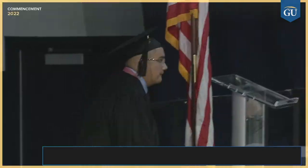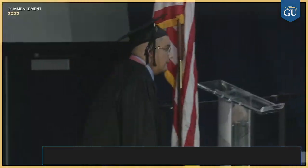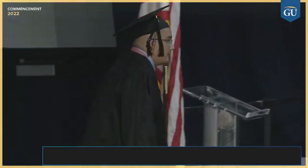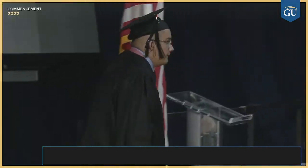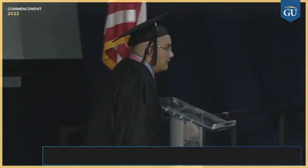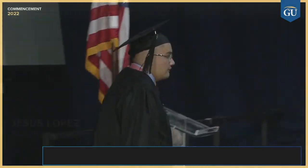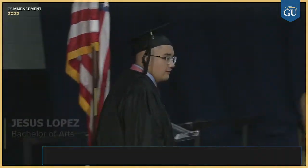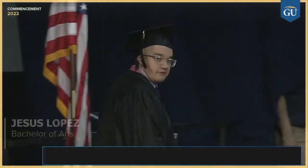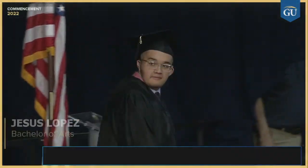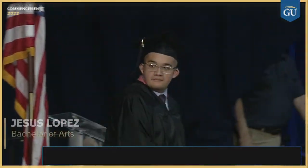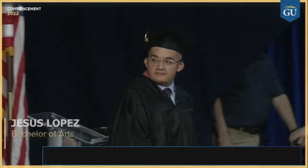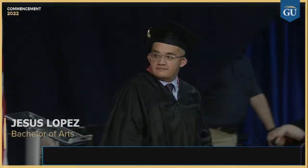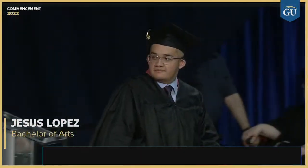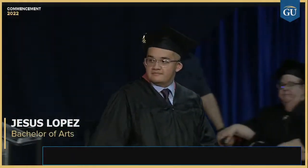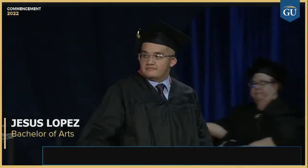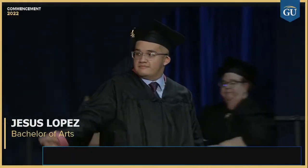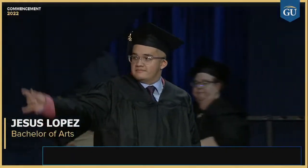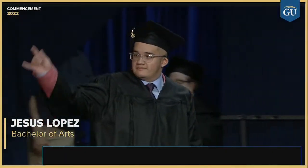Jesus Lopez, Bachelor of Arts.